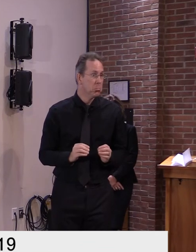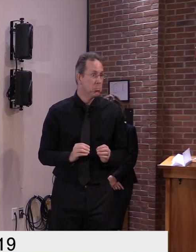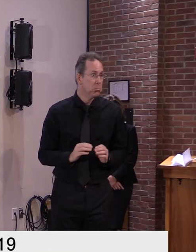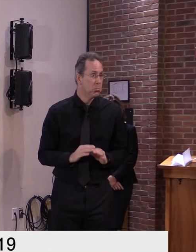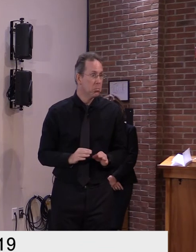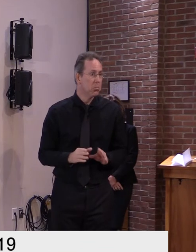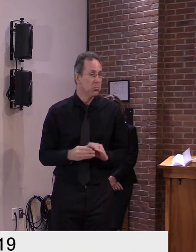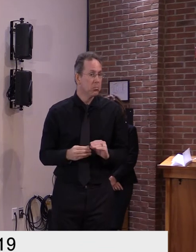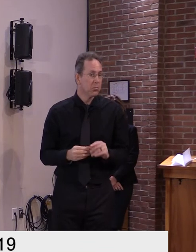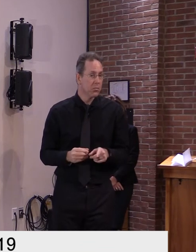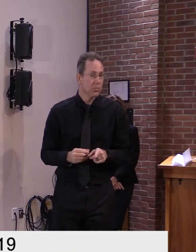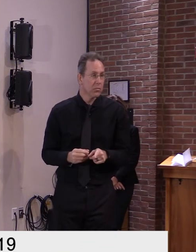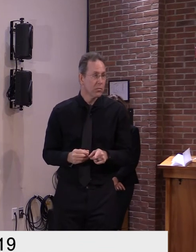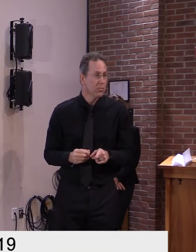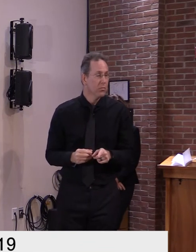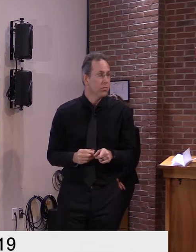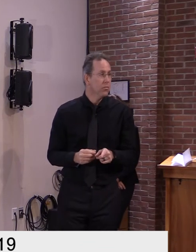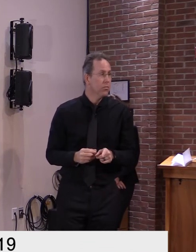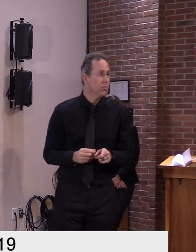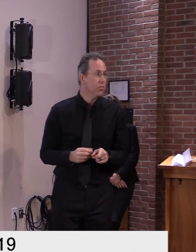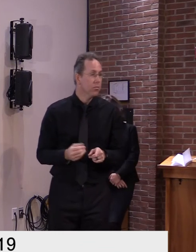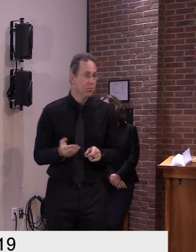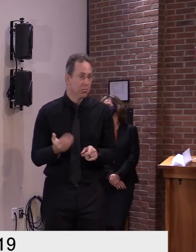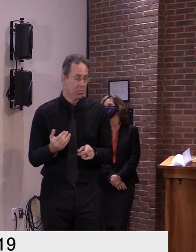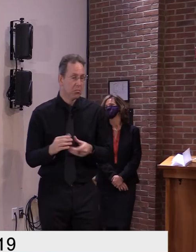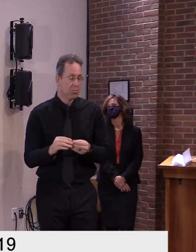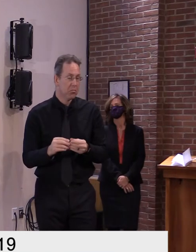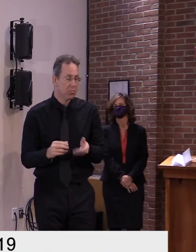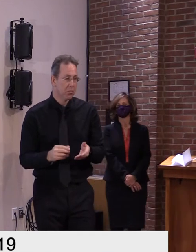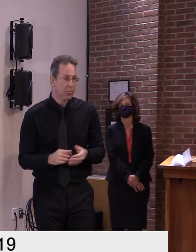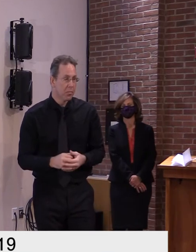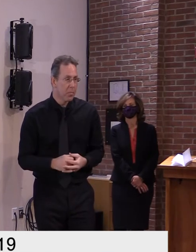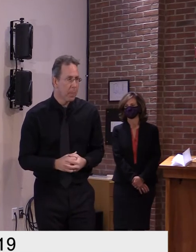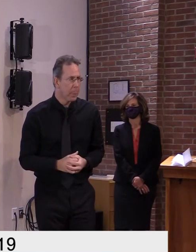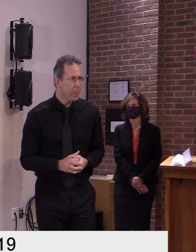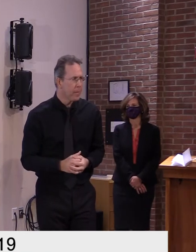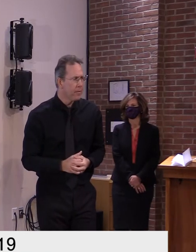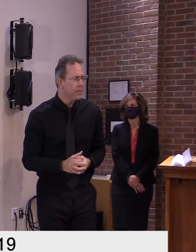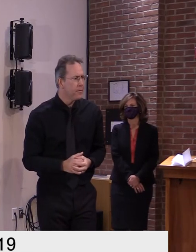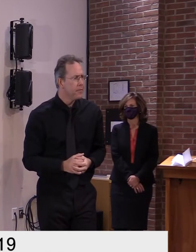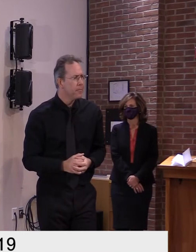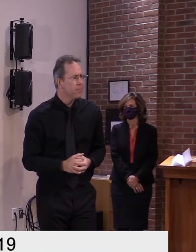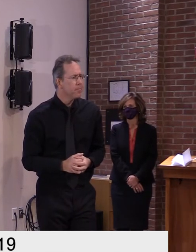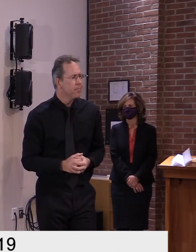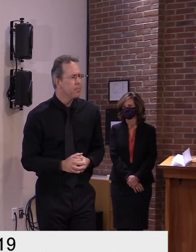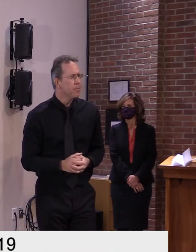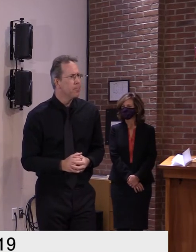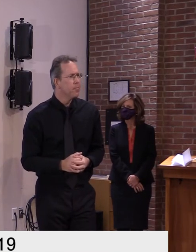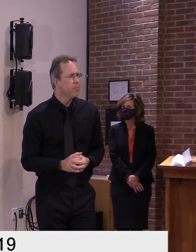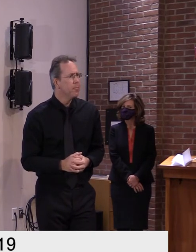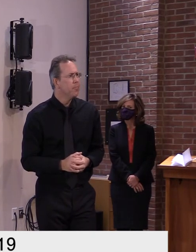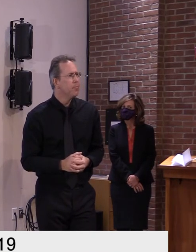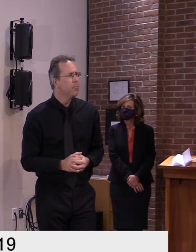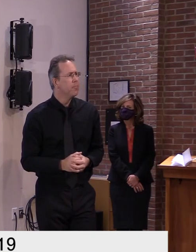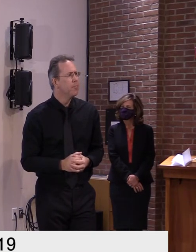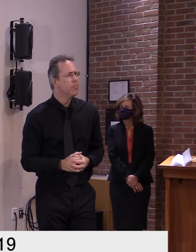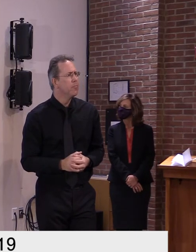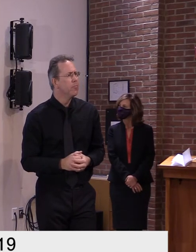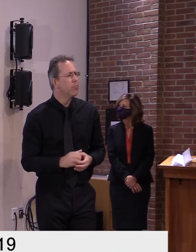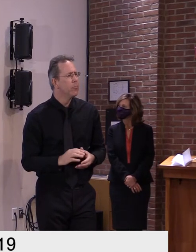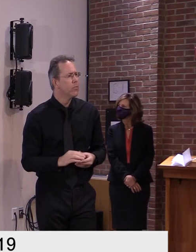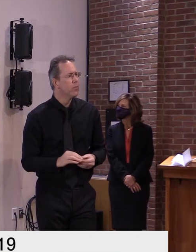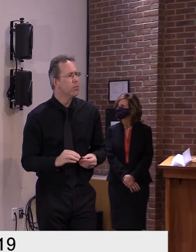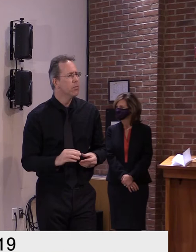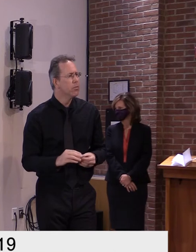Steve, NEK TV? Steve? Hello, can you hear me? We can. Oh, great. Thank you. One for the governor and one for